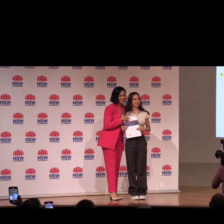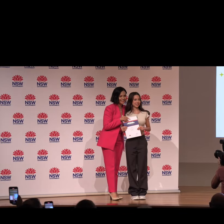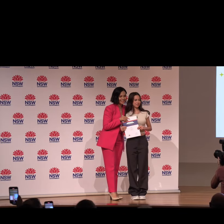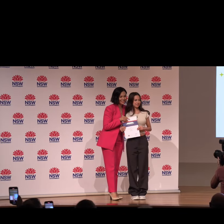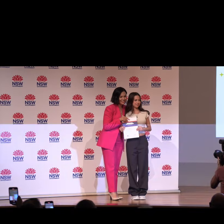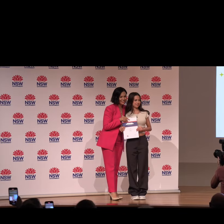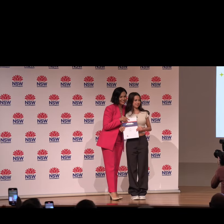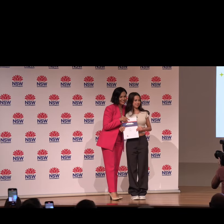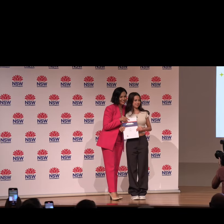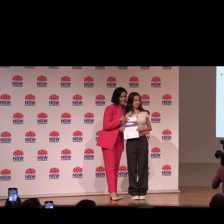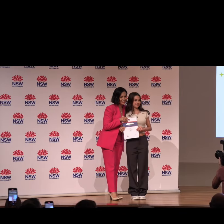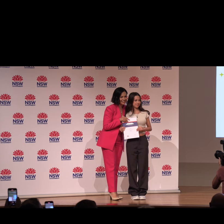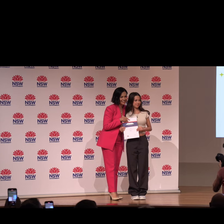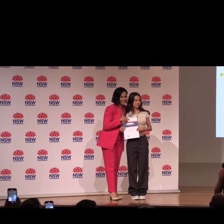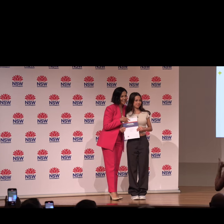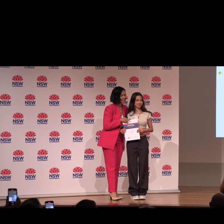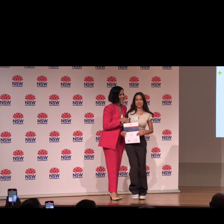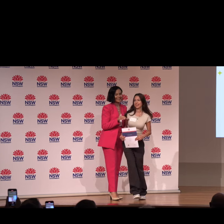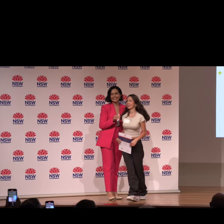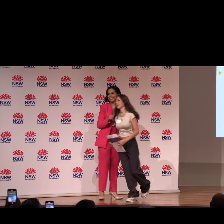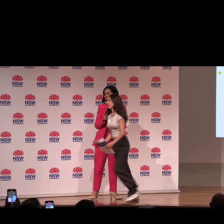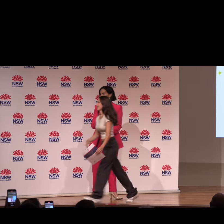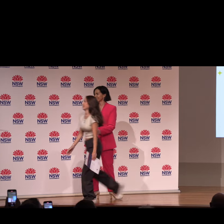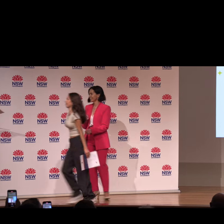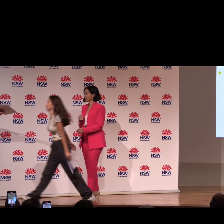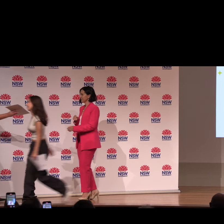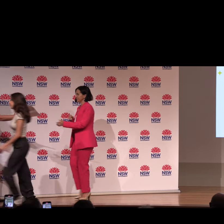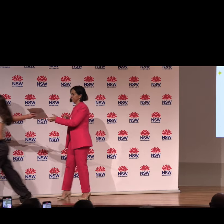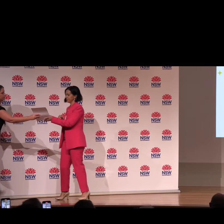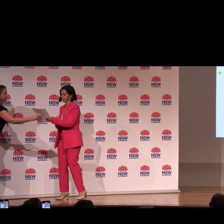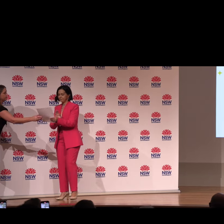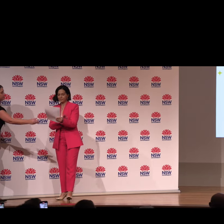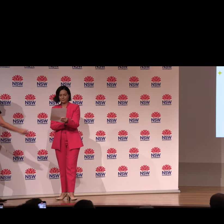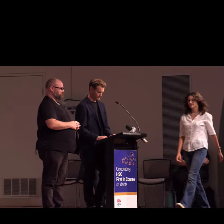In French extension, Emma Silvestri, Redham House.